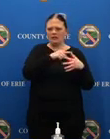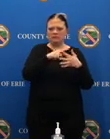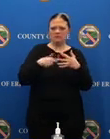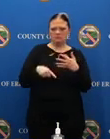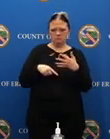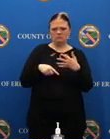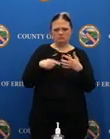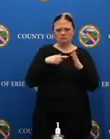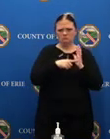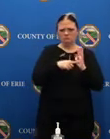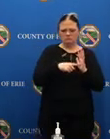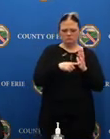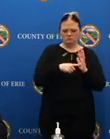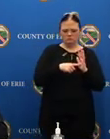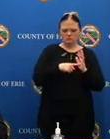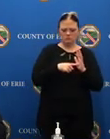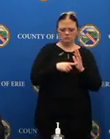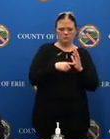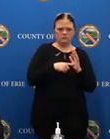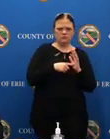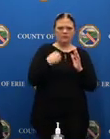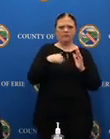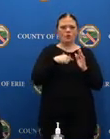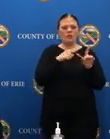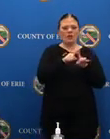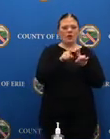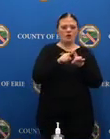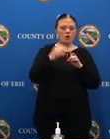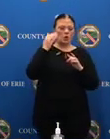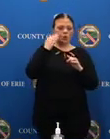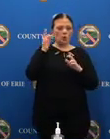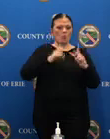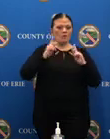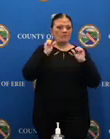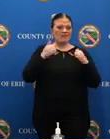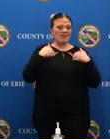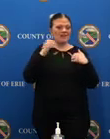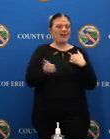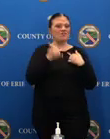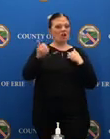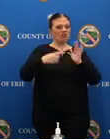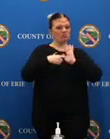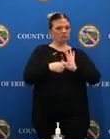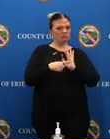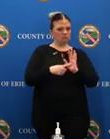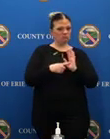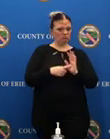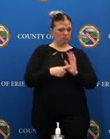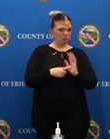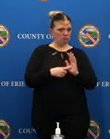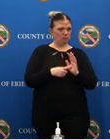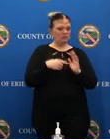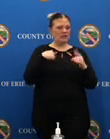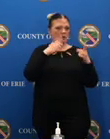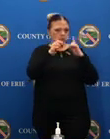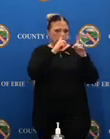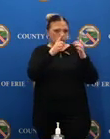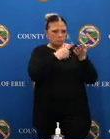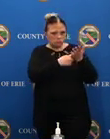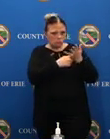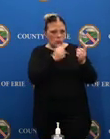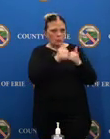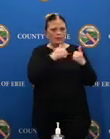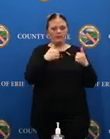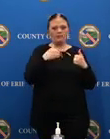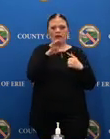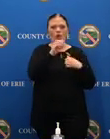COVID-19. However, we also know that people can present with other signs and symptoms of COVID-19, talking to my colleagues in the